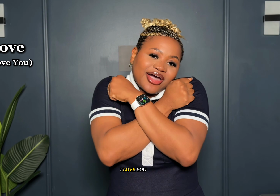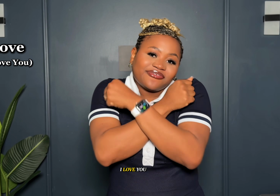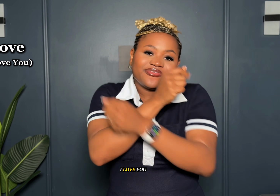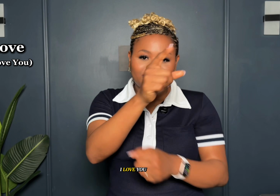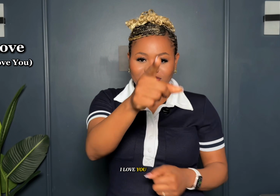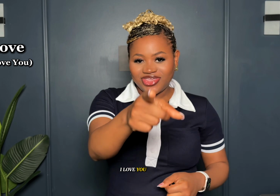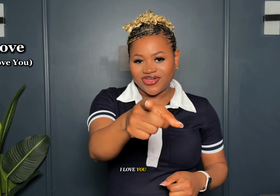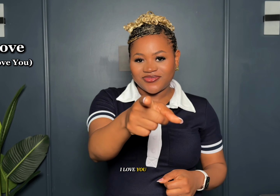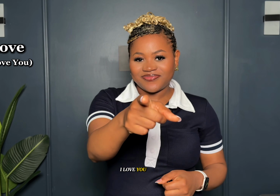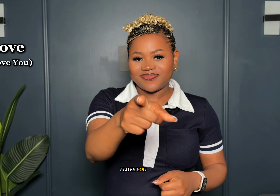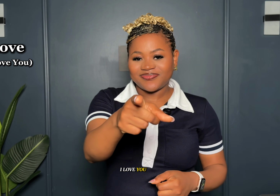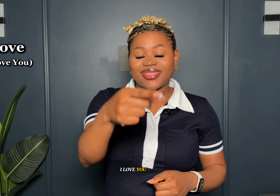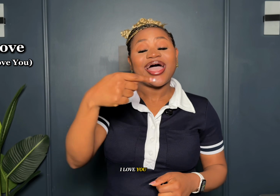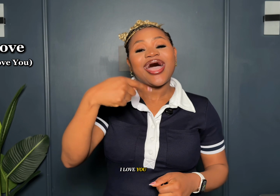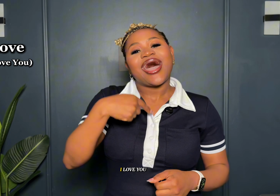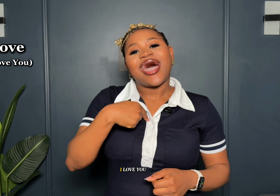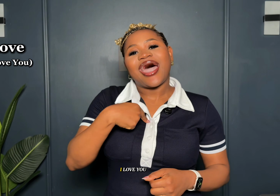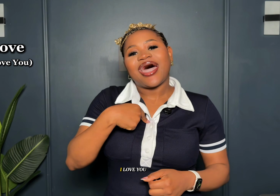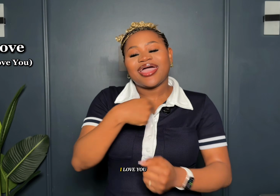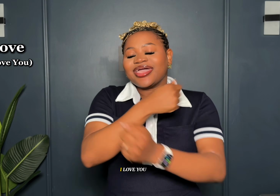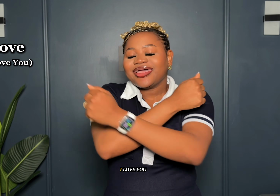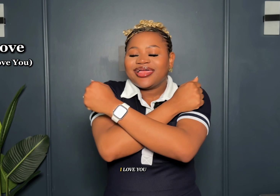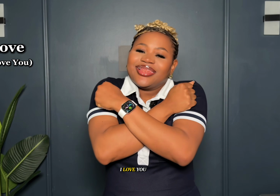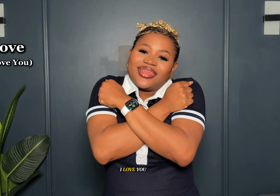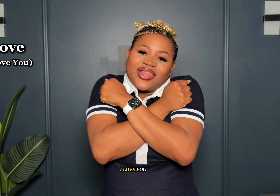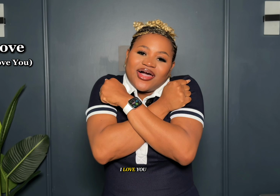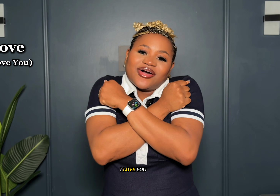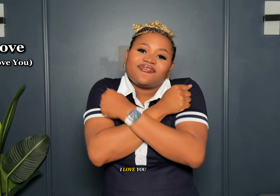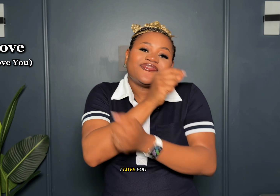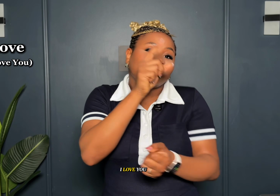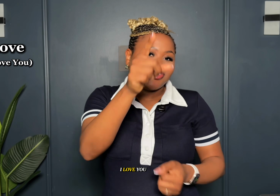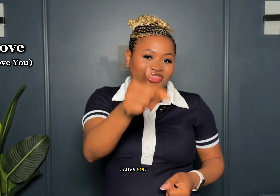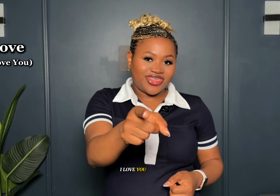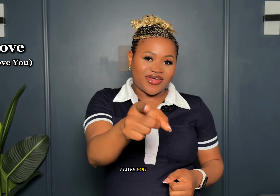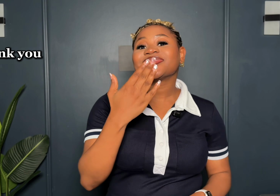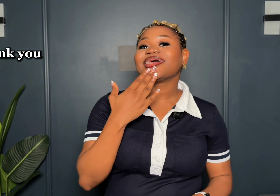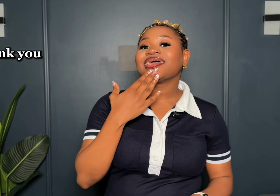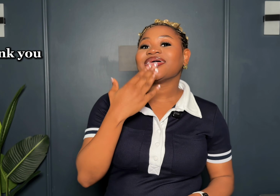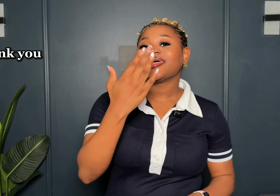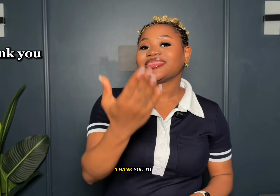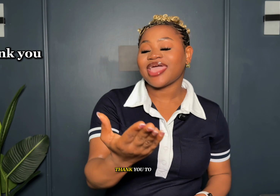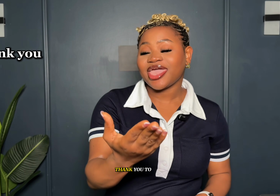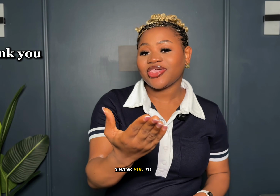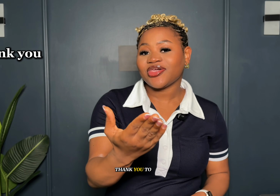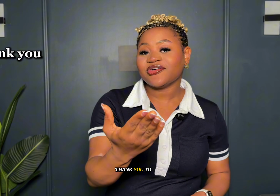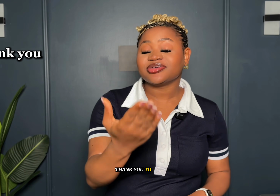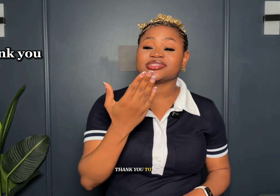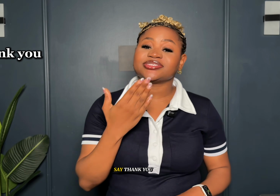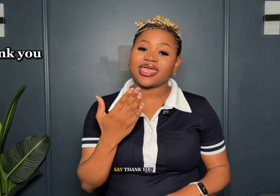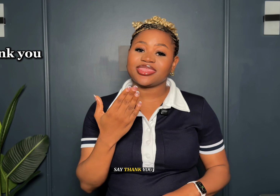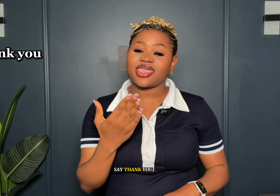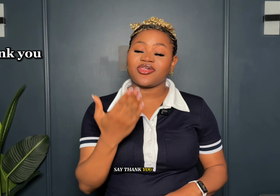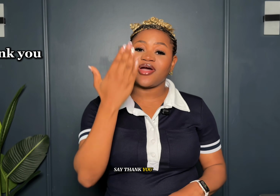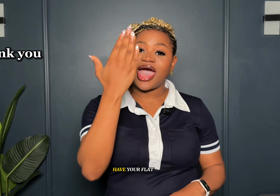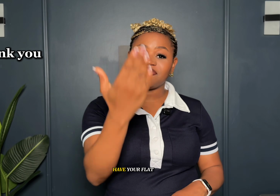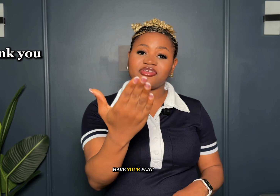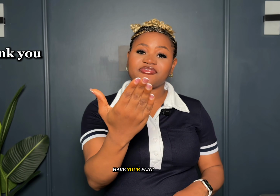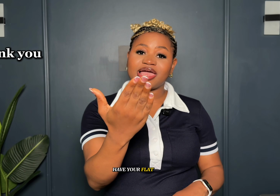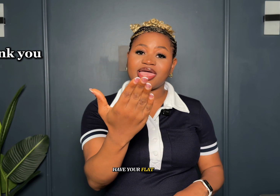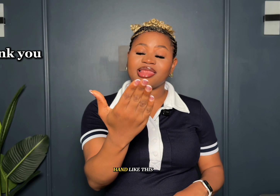love you. I love you. Thank you. To sign thank you, have your flat hand like